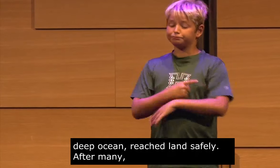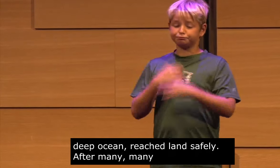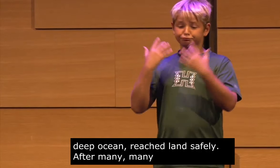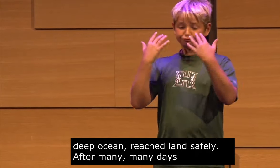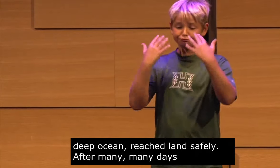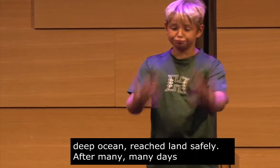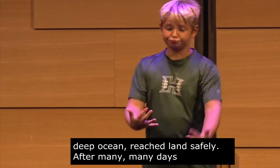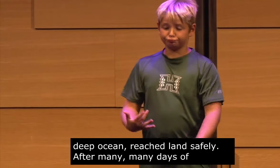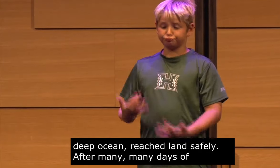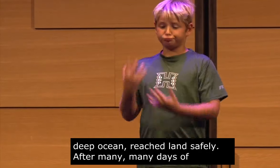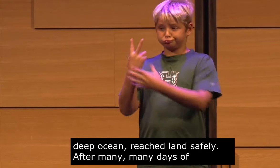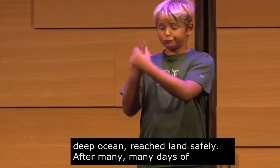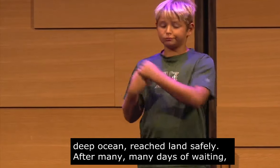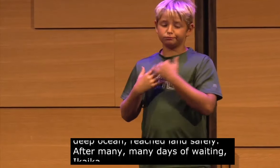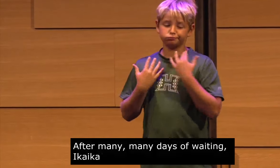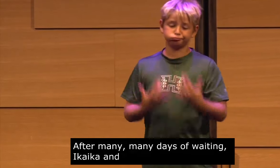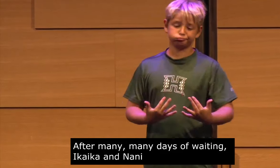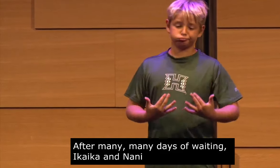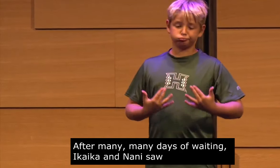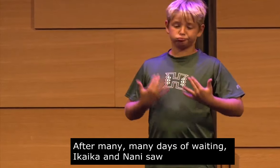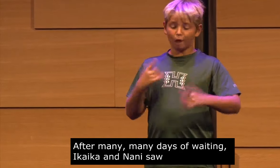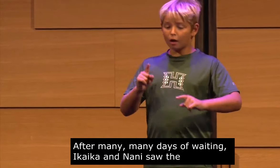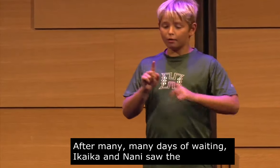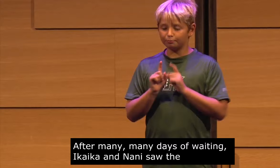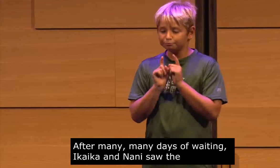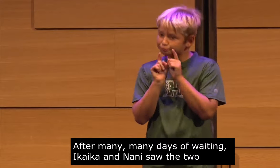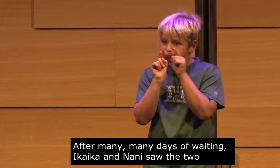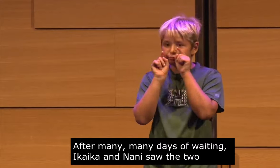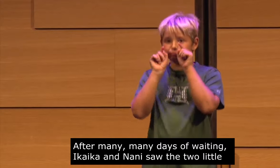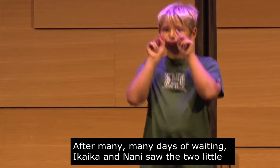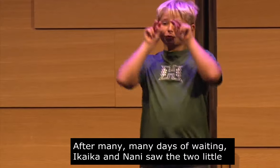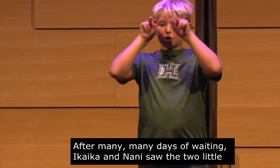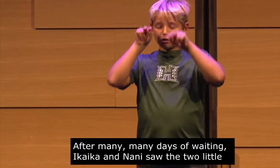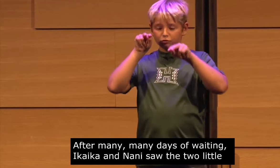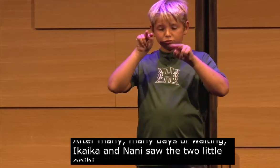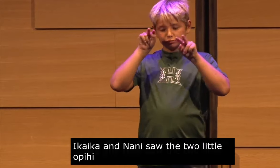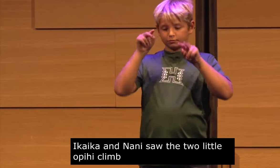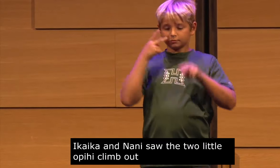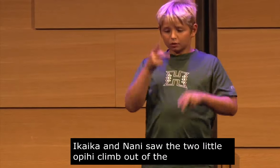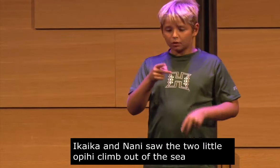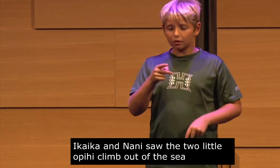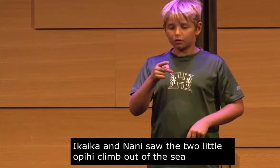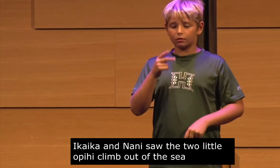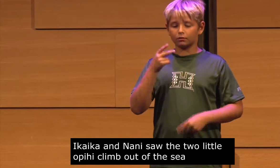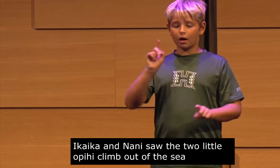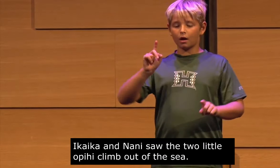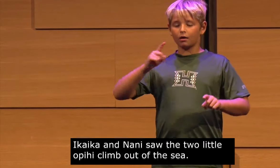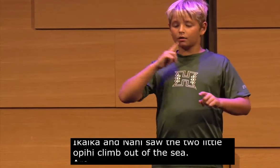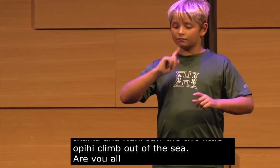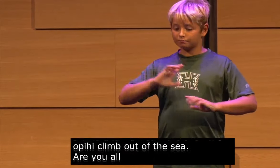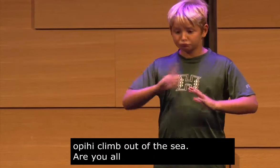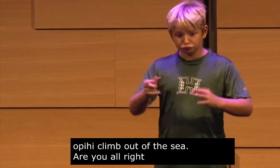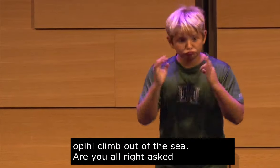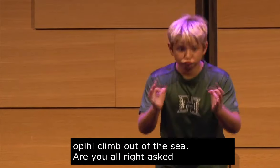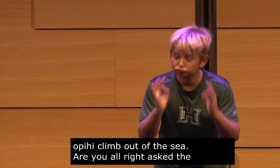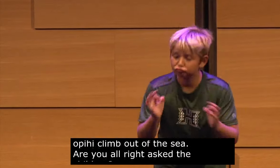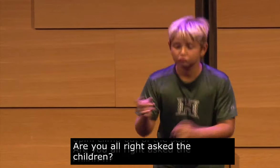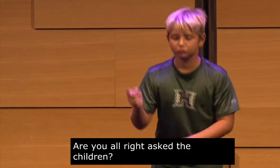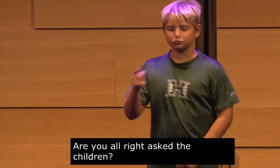After many, many days of waiting, Ikeka and Nani saw the two little Opihai climb out of the sea. "Are you all right?" asked